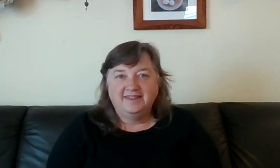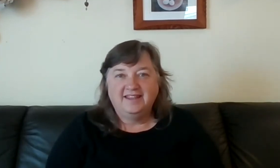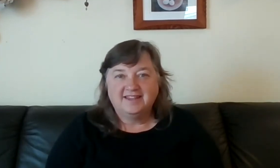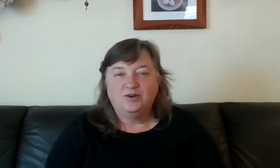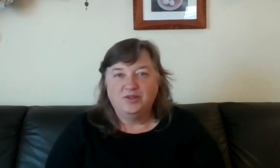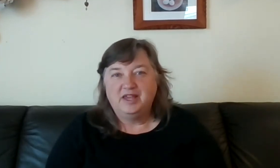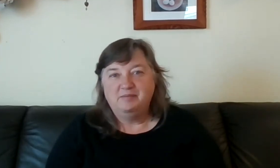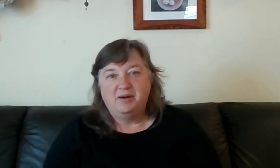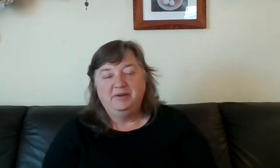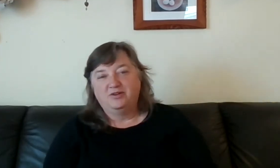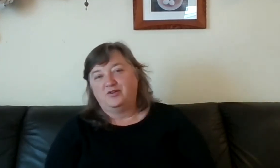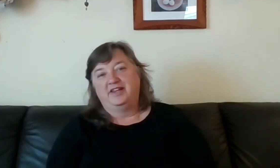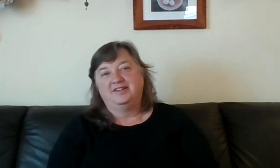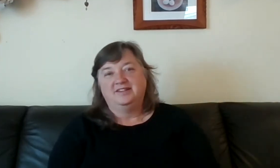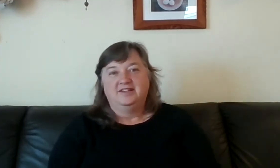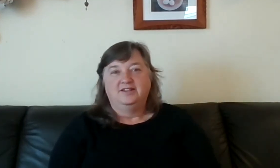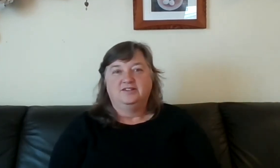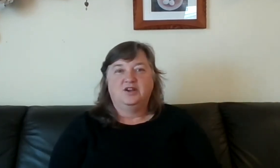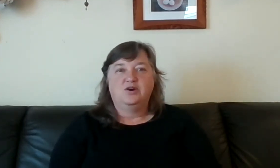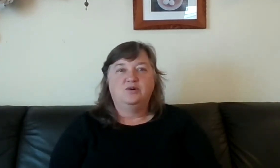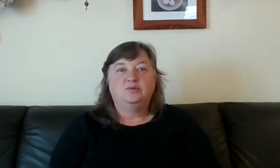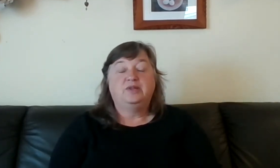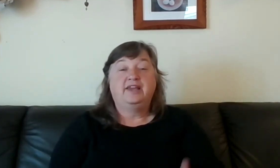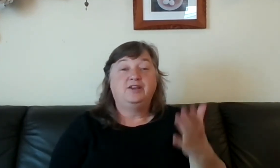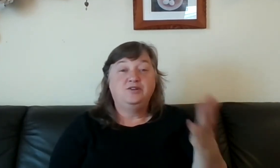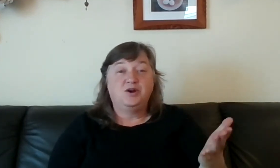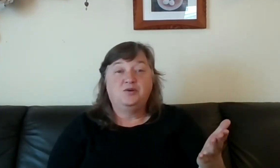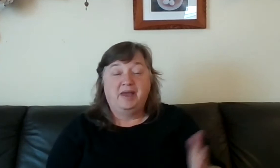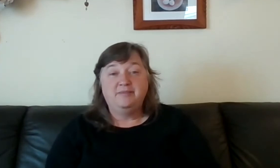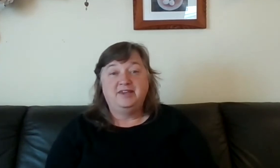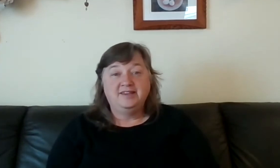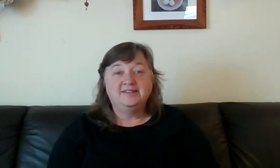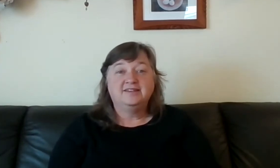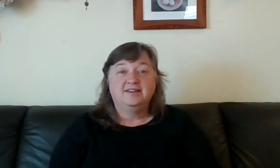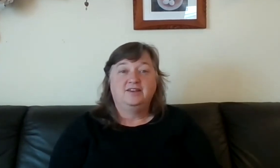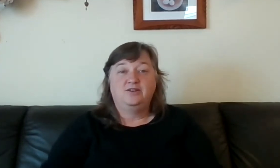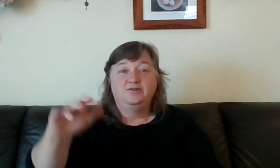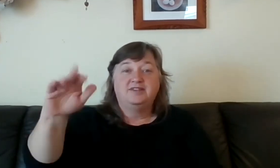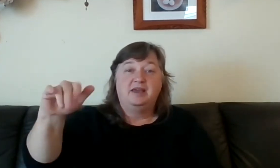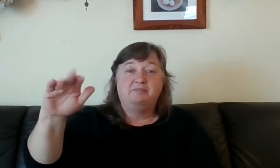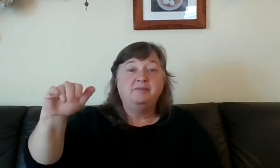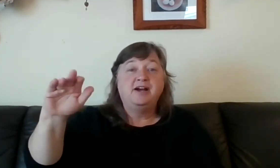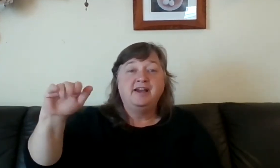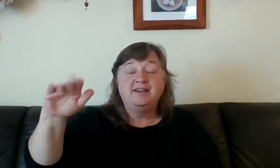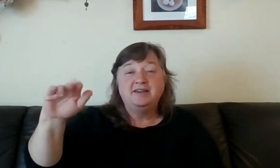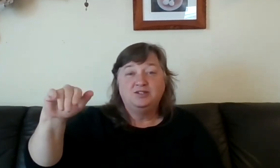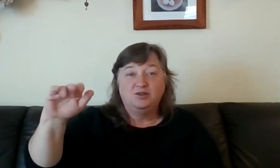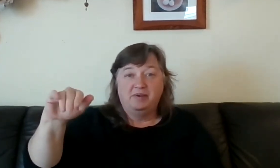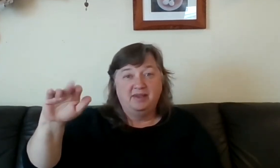it's that whole thing about mirroring. So like, you know, babies, you say bye-bye to a